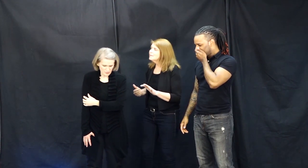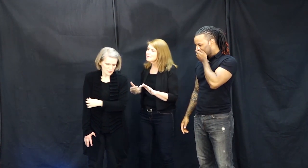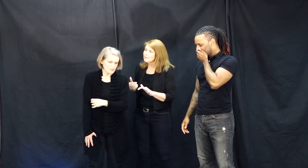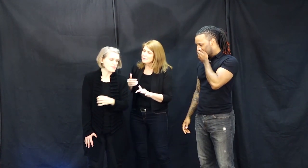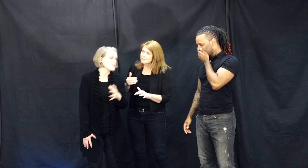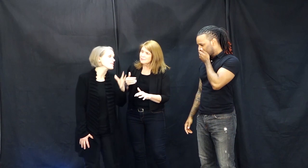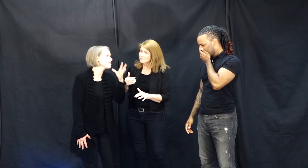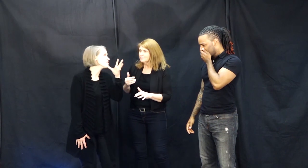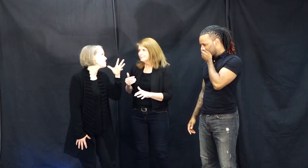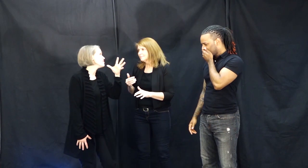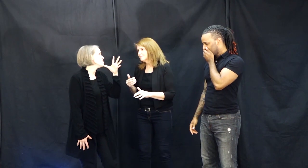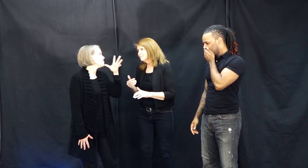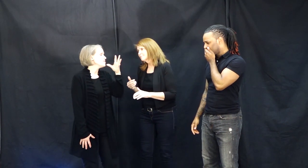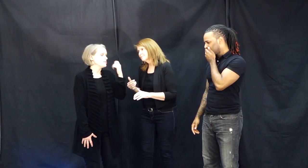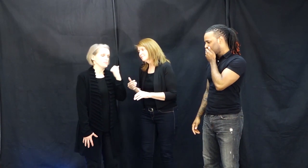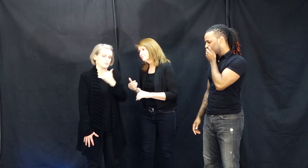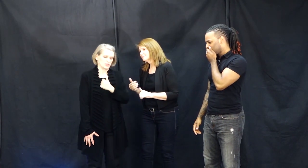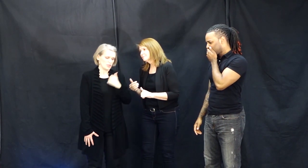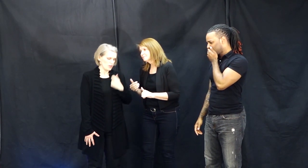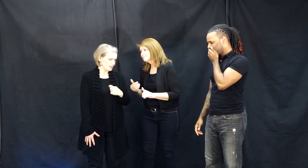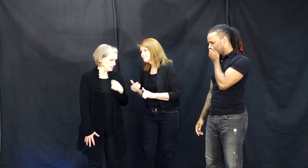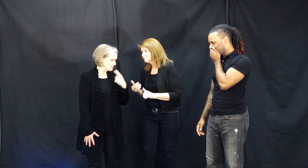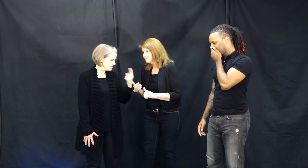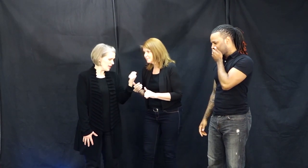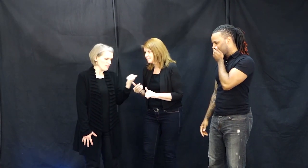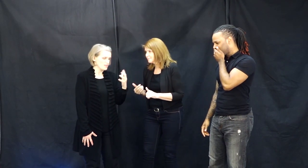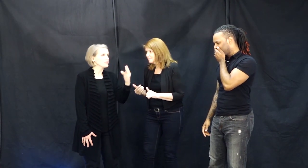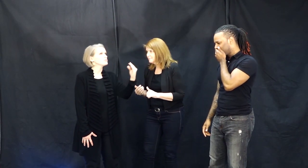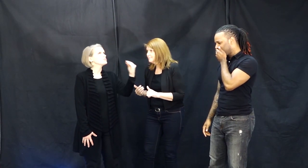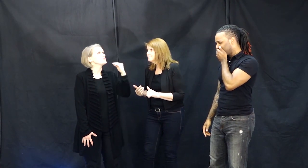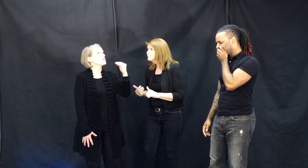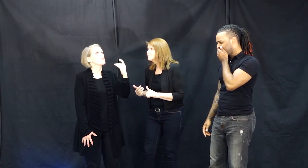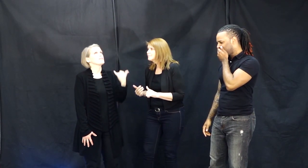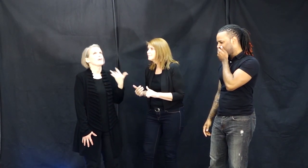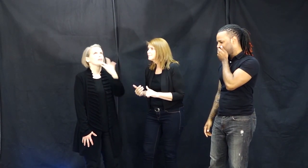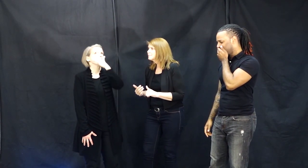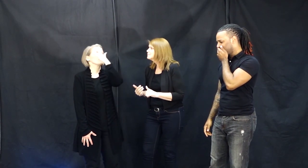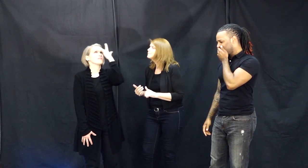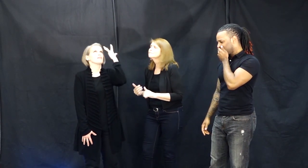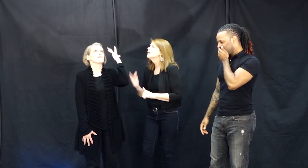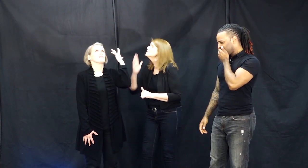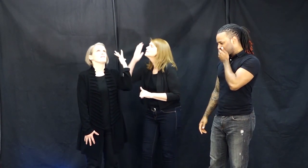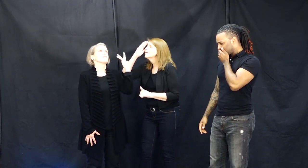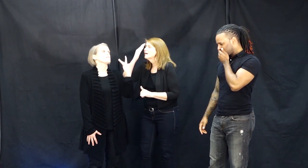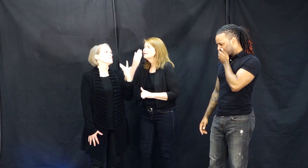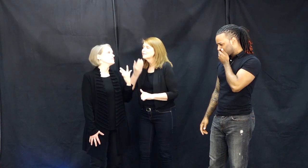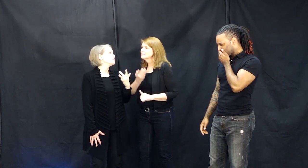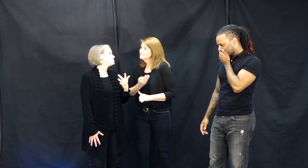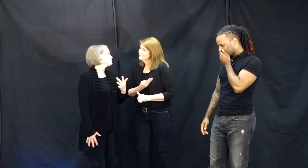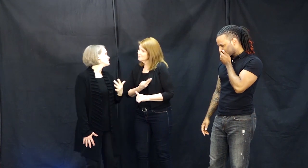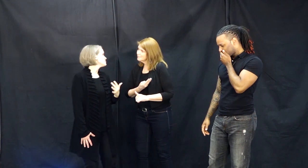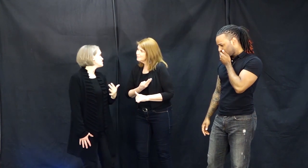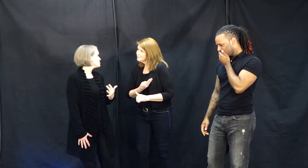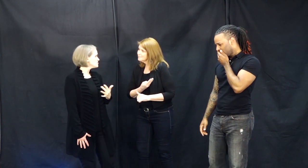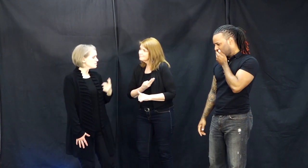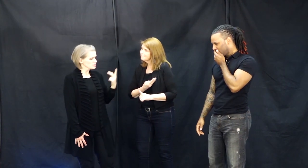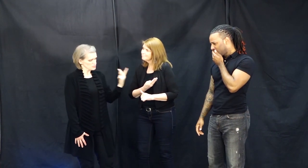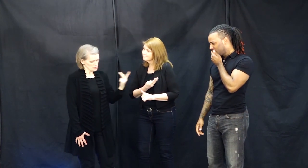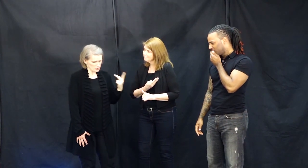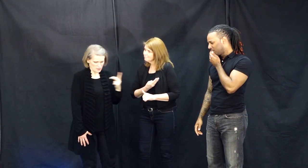know? Mom, I'm so sorry for forgetting what you taught me. My son, we played I piano. taught